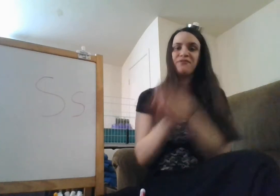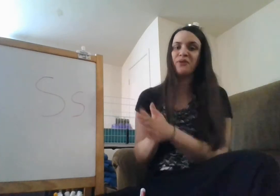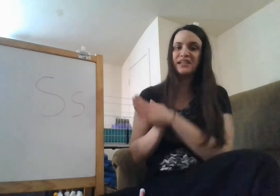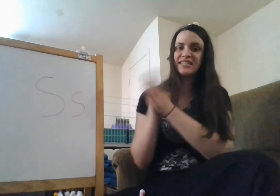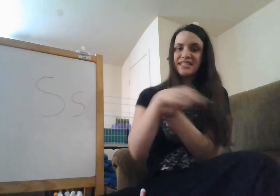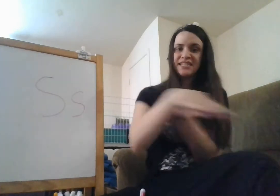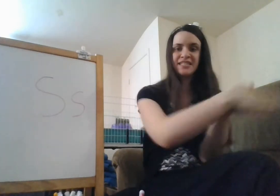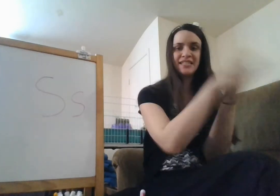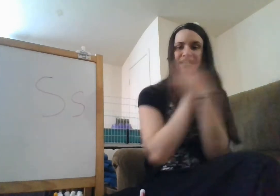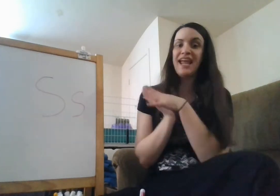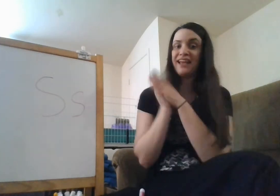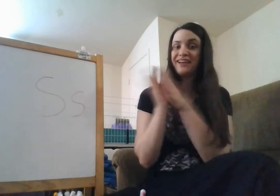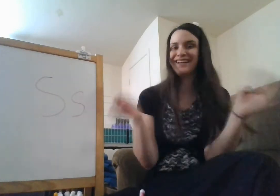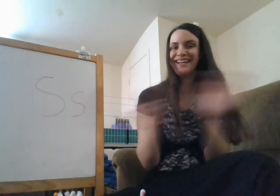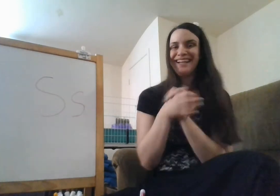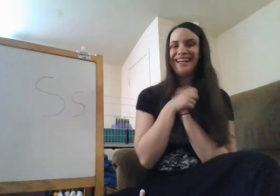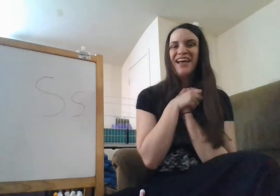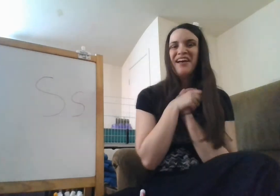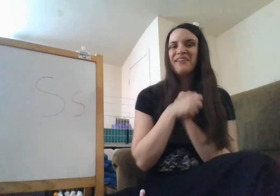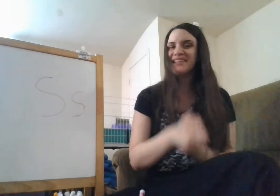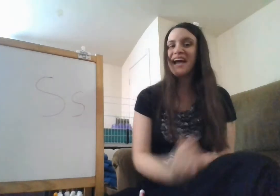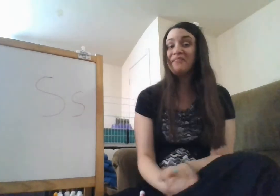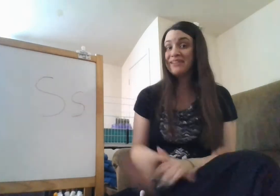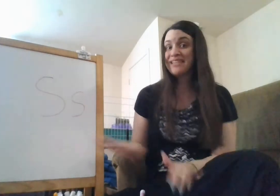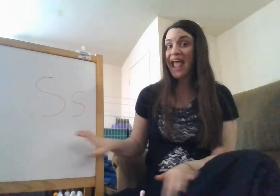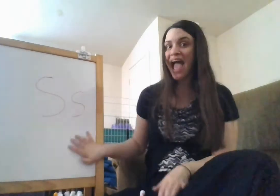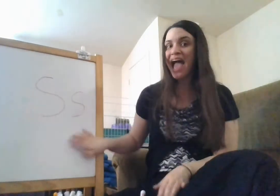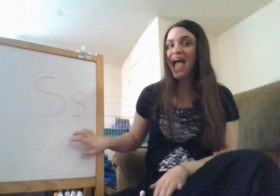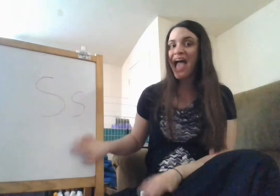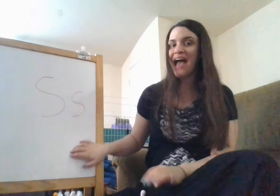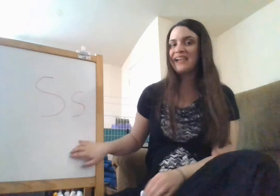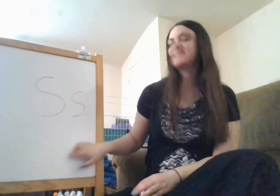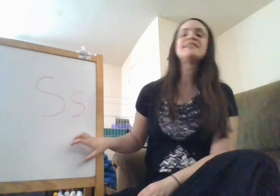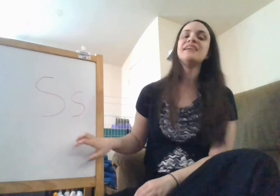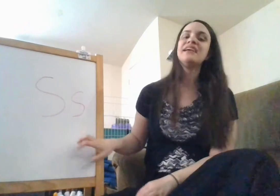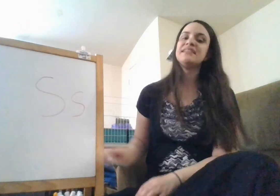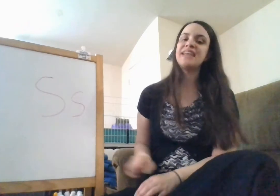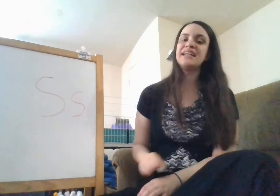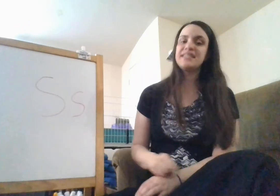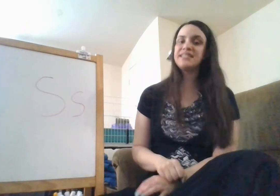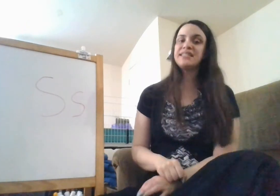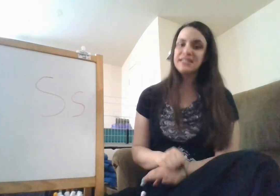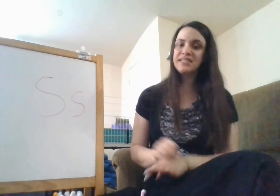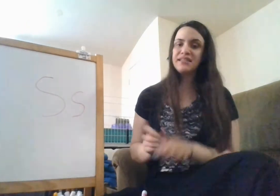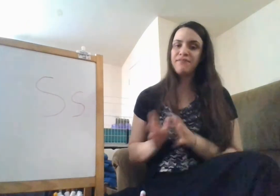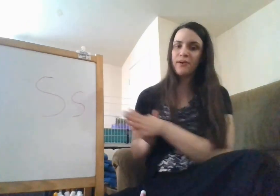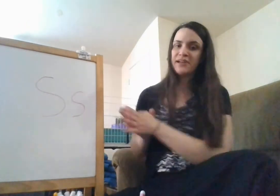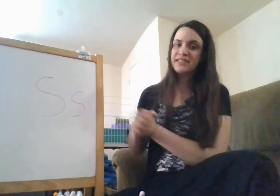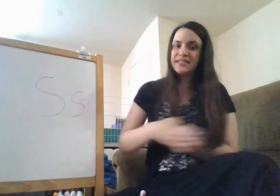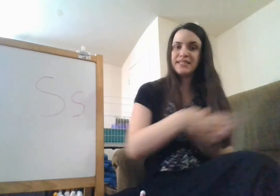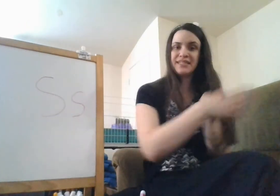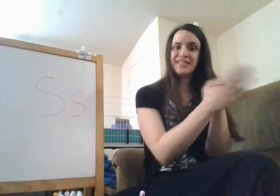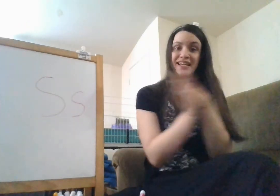for snake? One more time, can we say S? Says S for